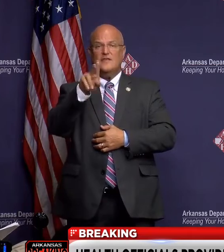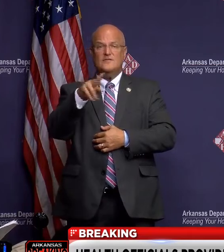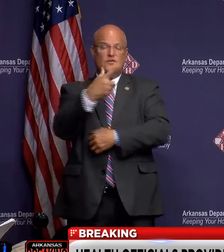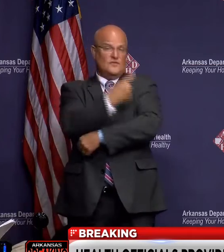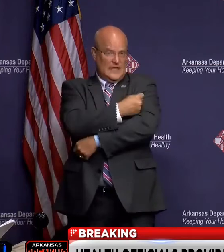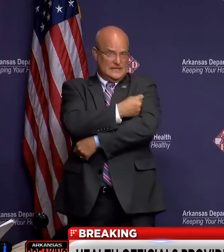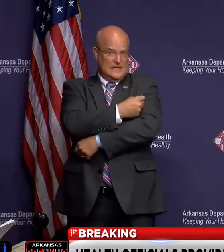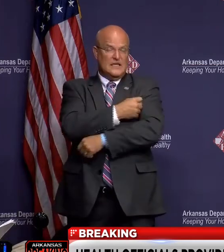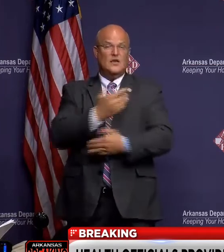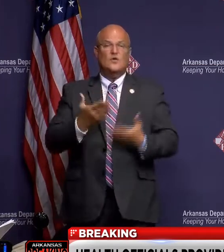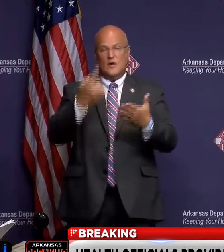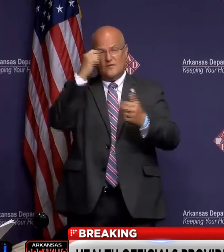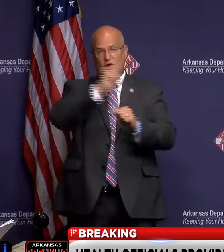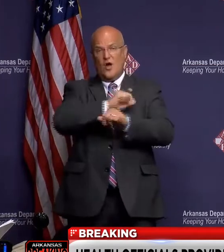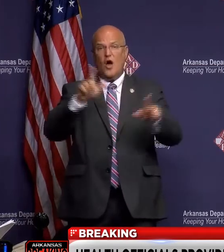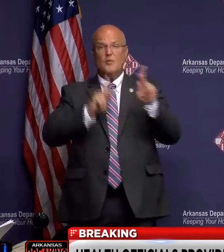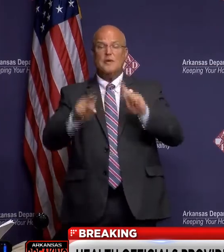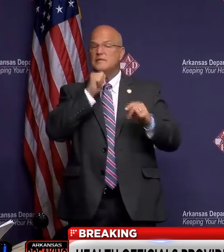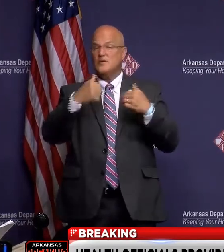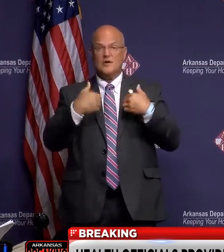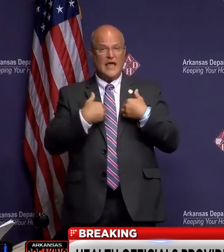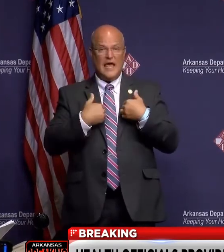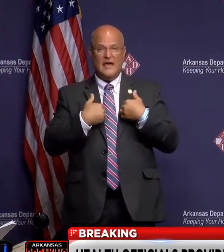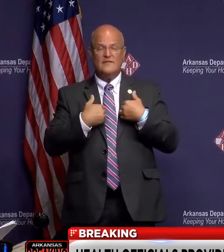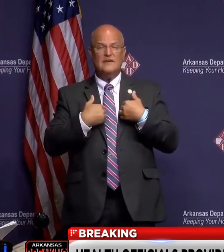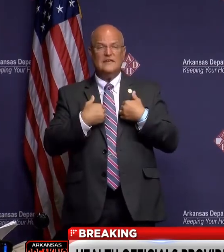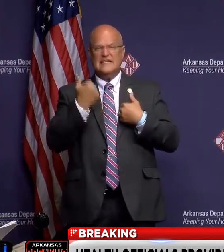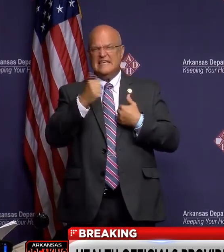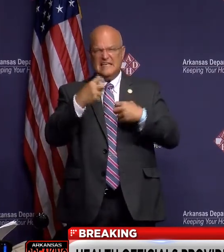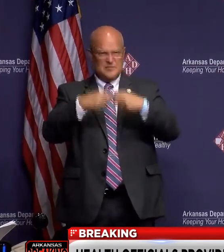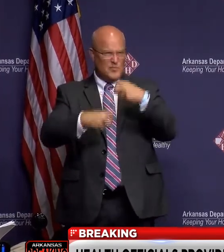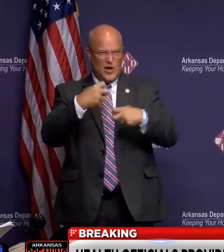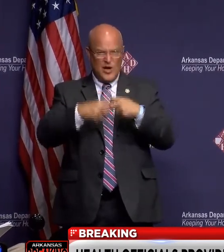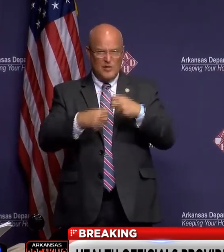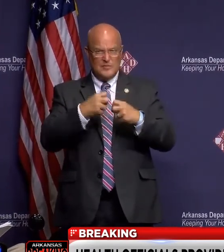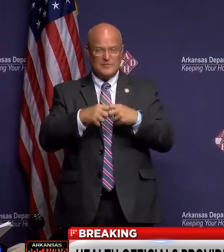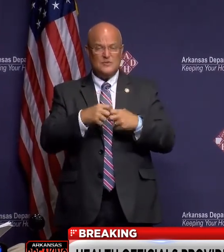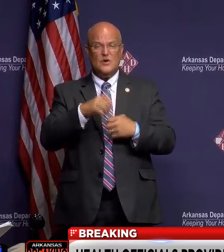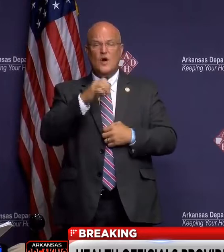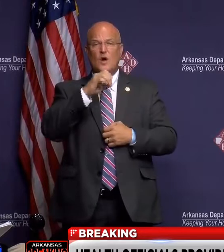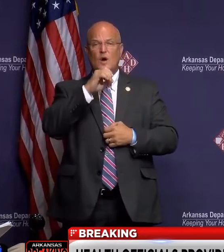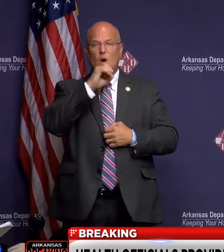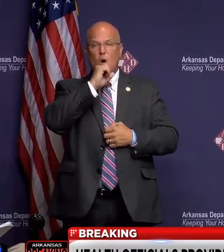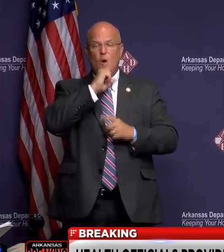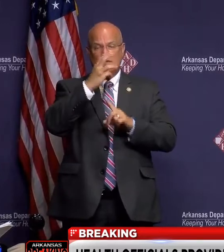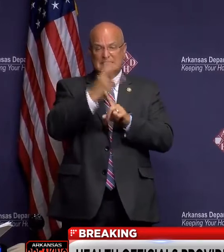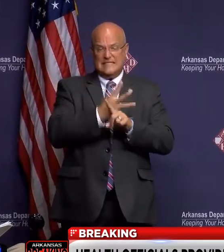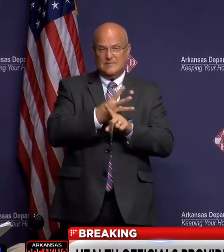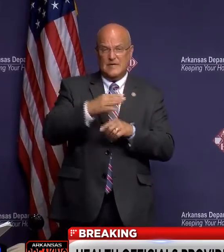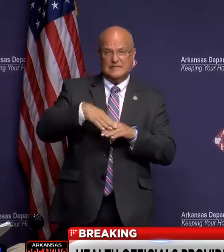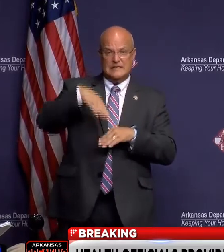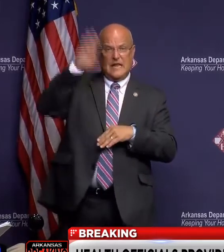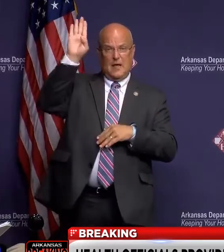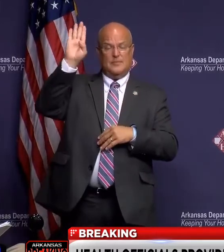is recommended for all people who don't have a contraindication, who are 6 months of age and older.